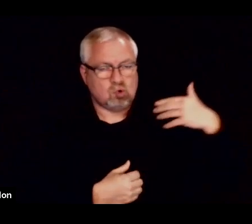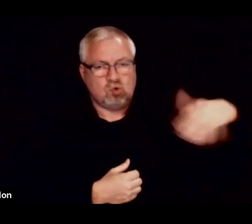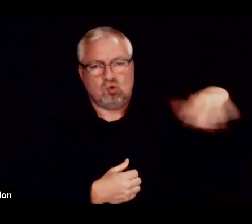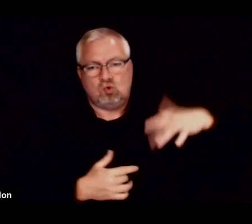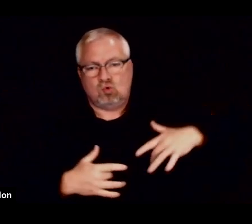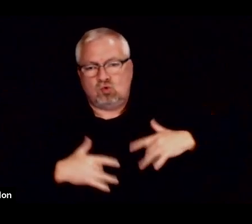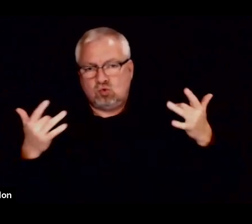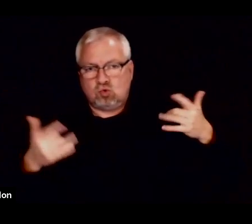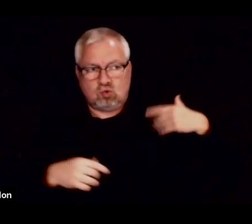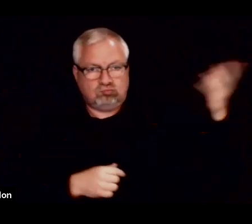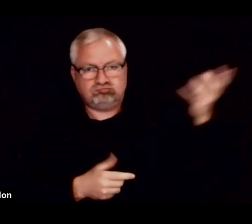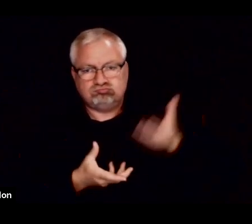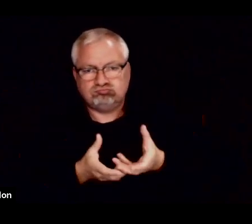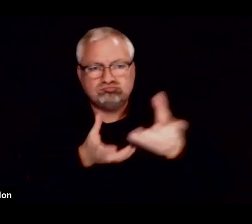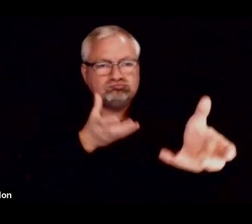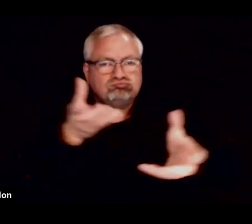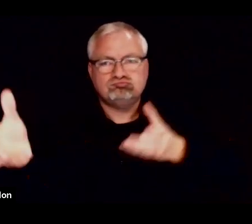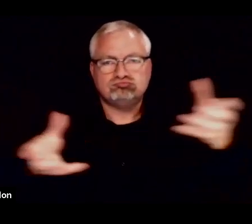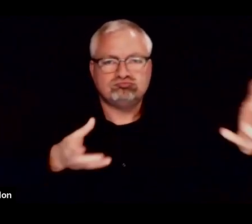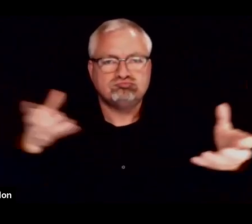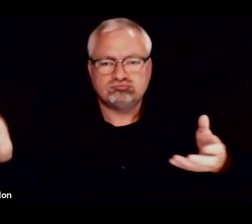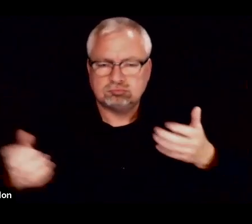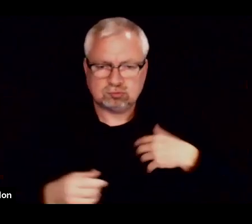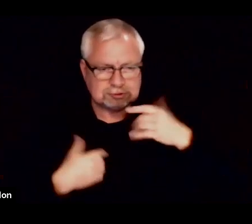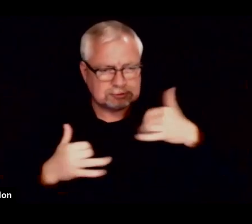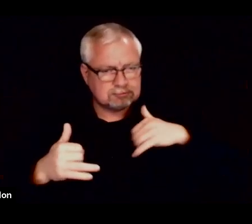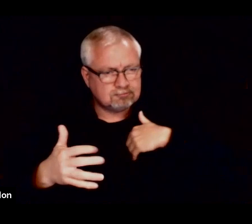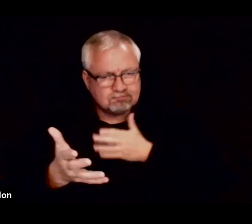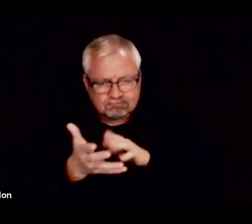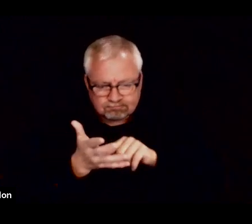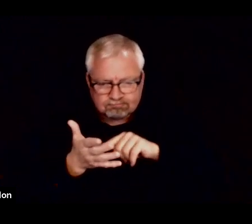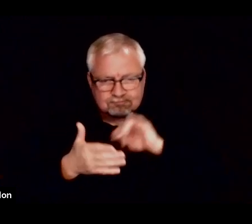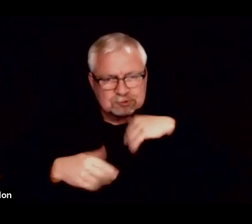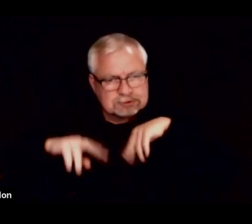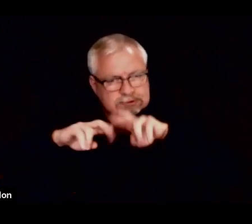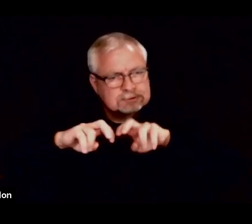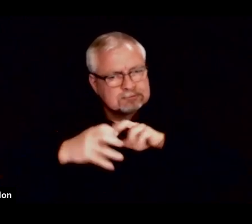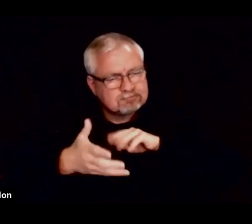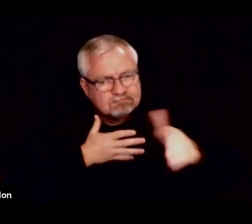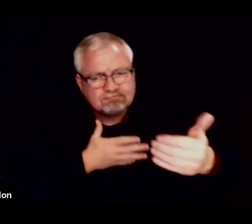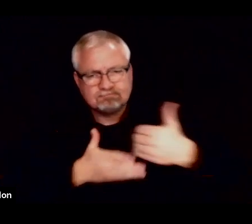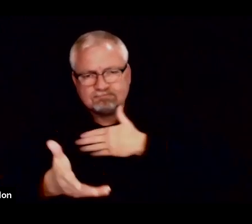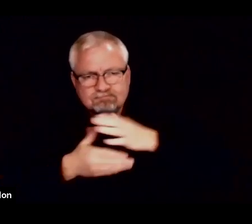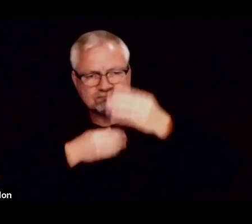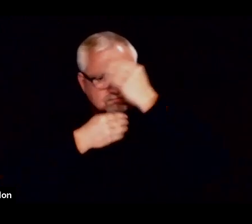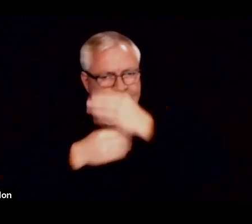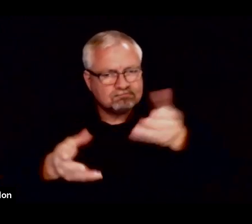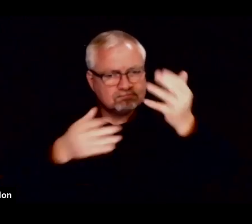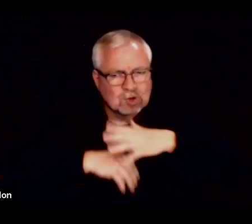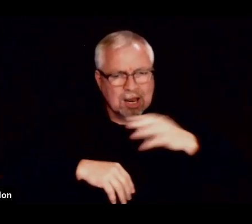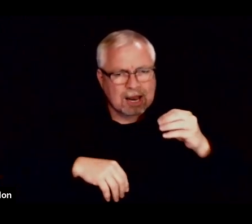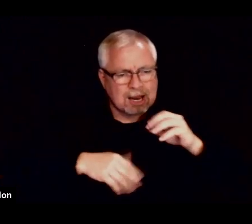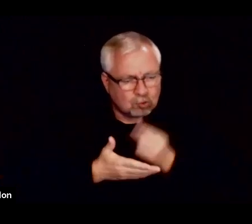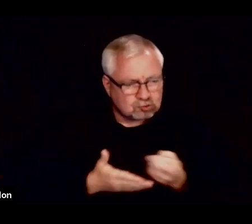is extremely thorough, extremely in-depth, with links to many, many resources for long-term care facilities to